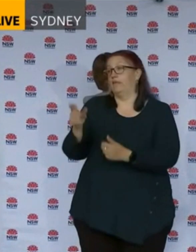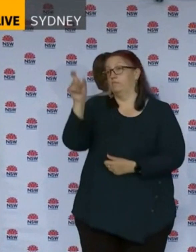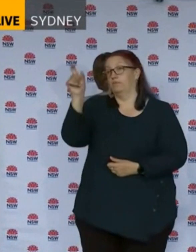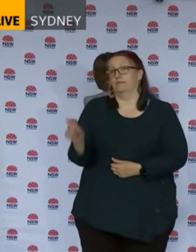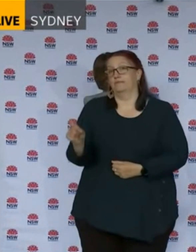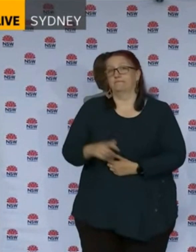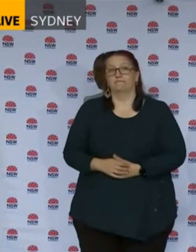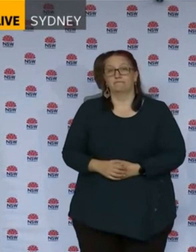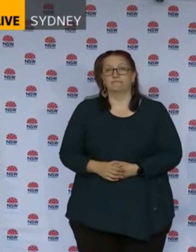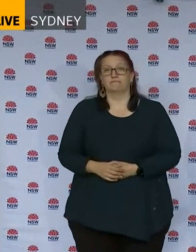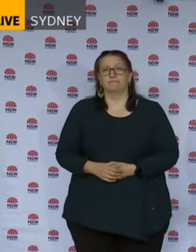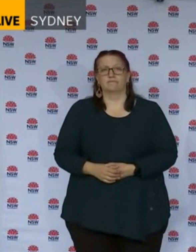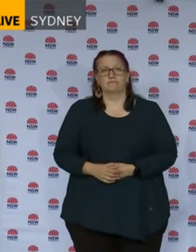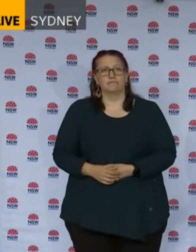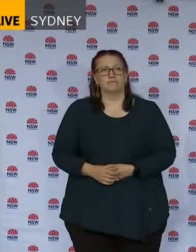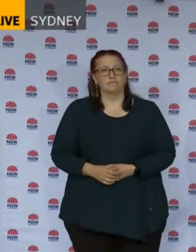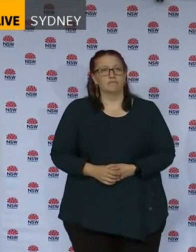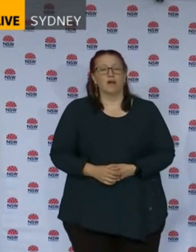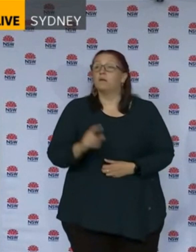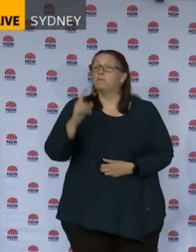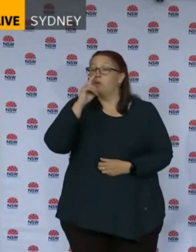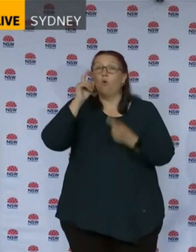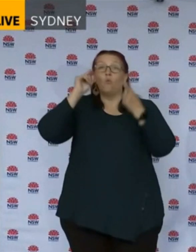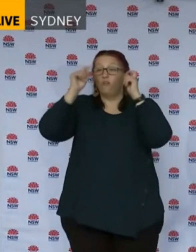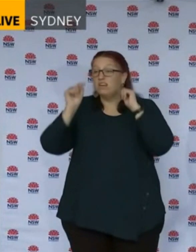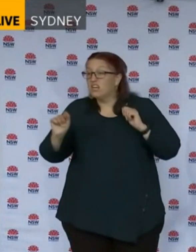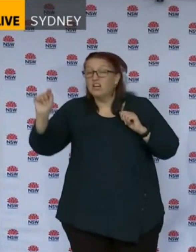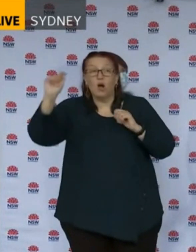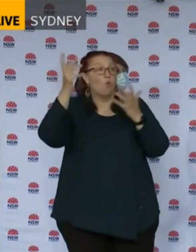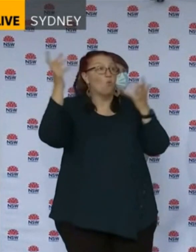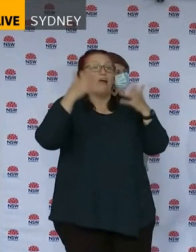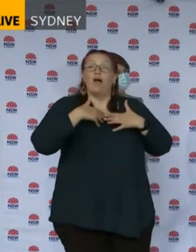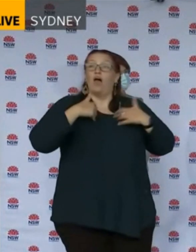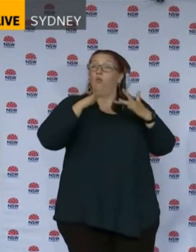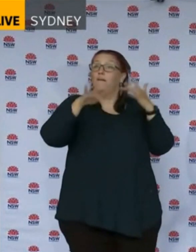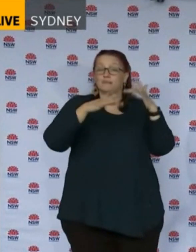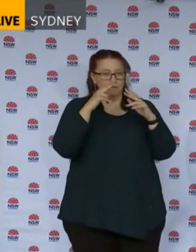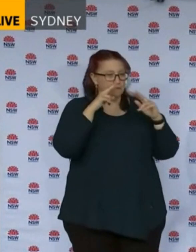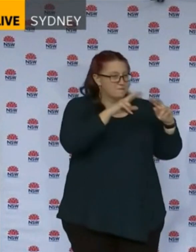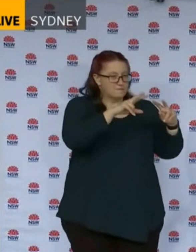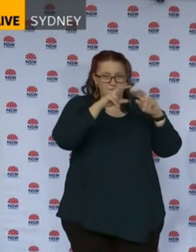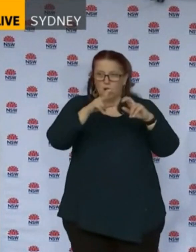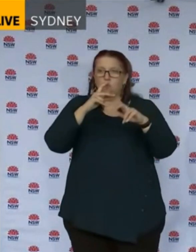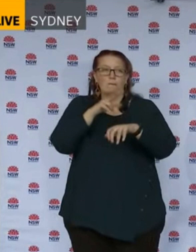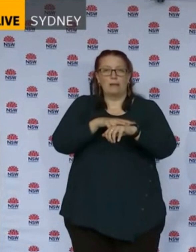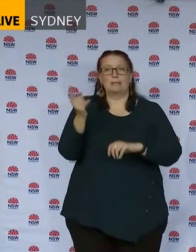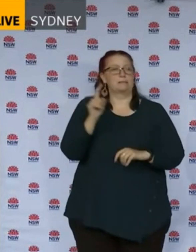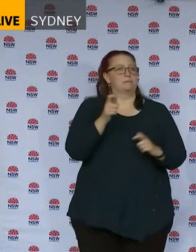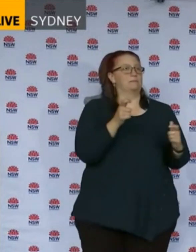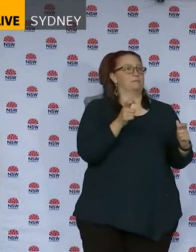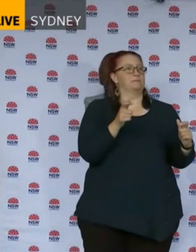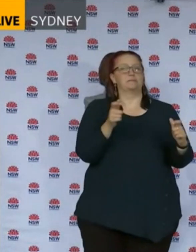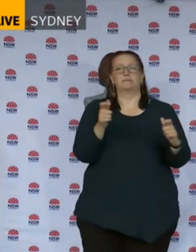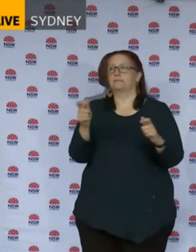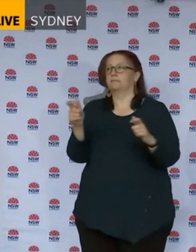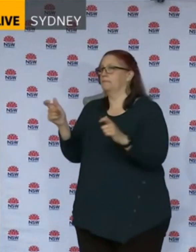matching our taskings to those areas and places of concern on the health website. But in particular today, I want to send a very clear message that we